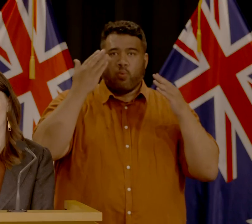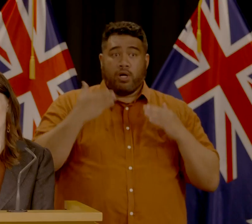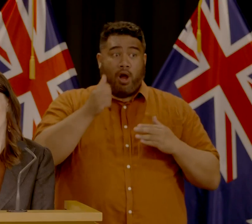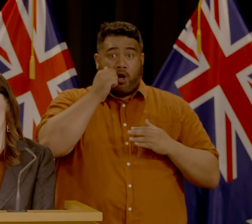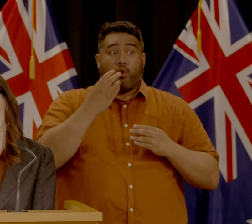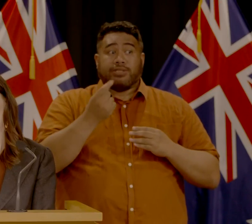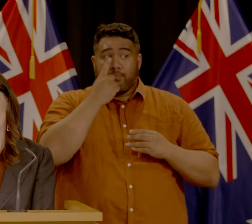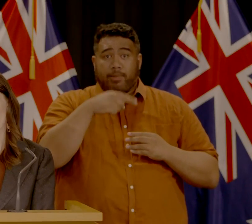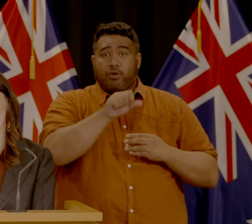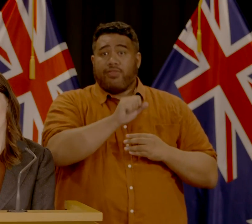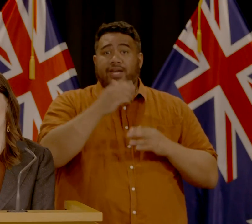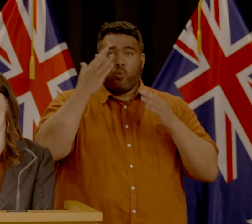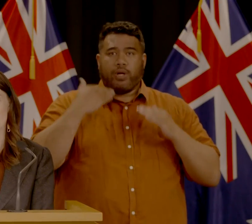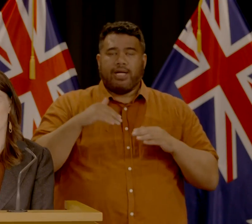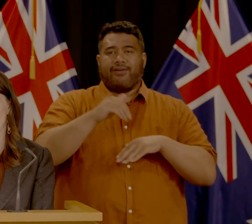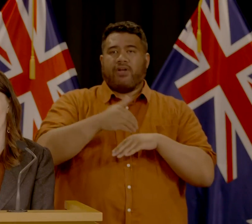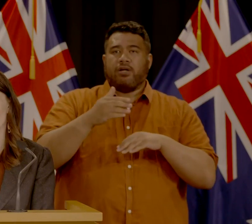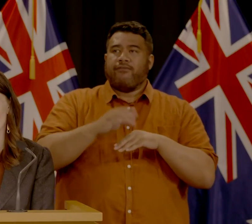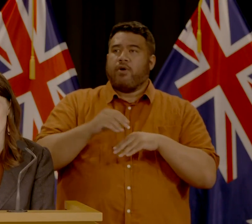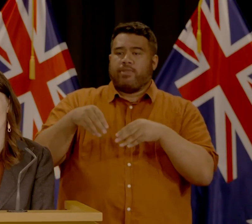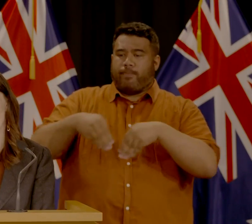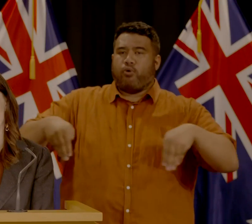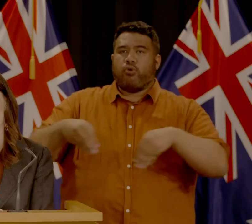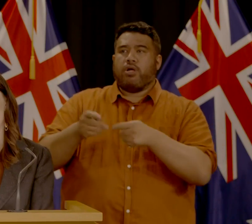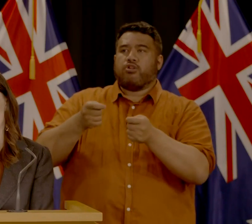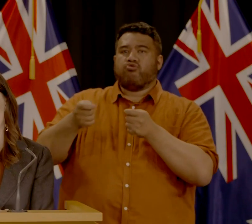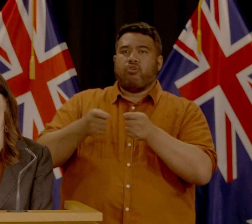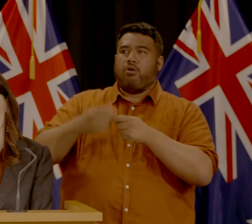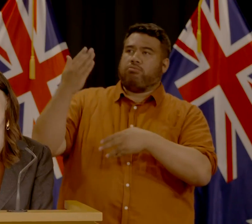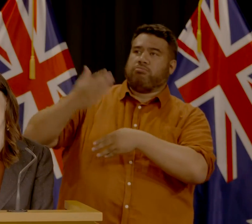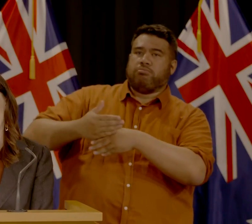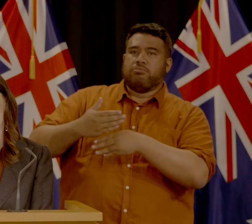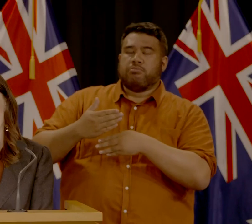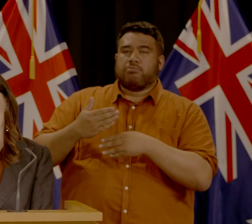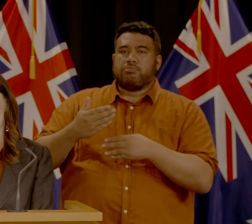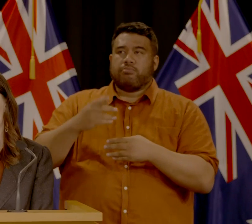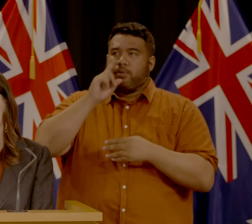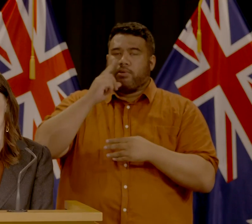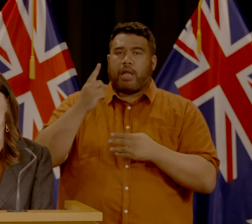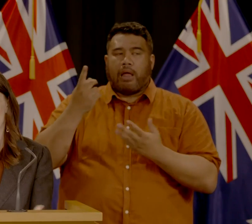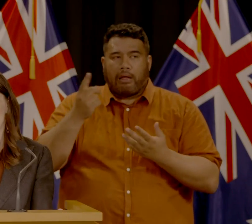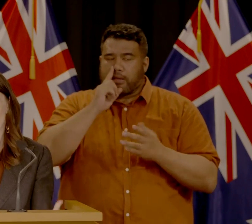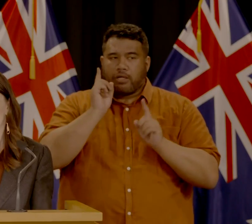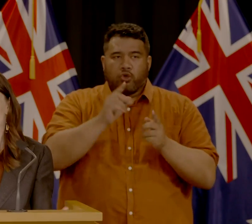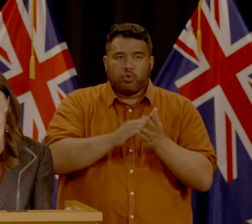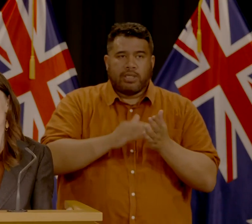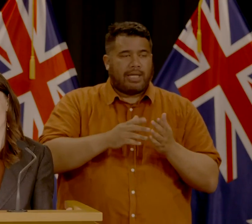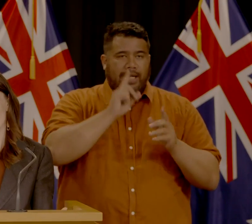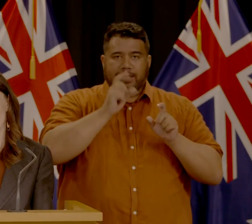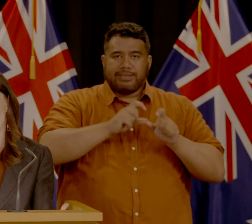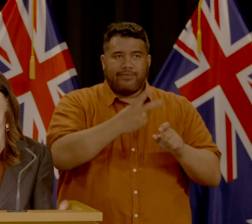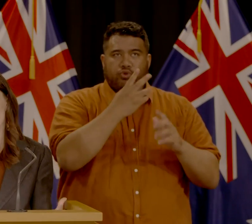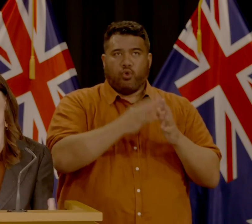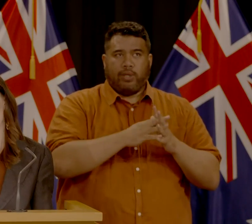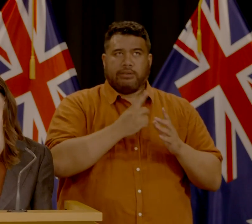already had weddings affected because of the border controls, and I know how devastating that must be. You know, I can only